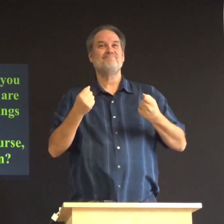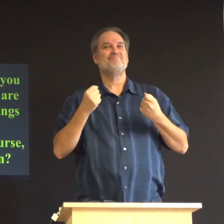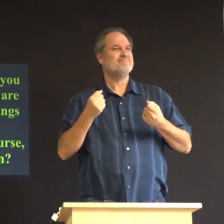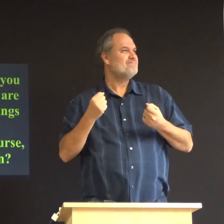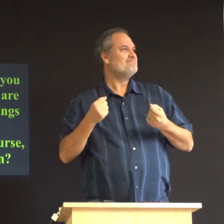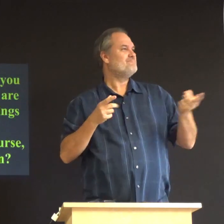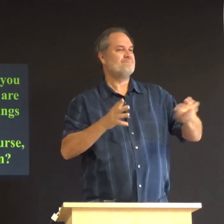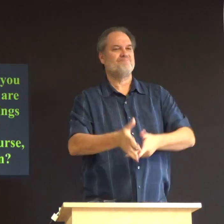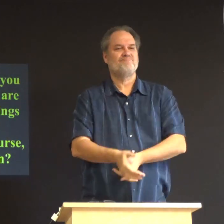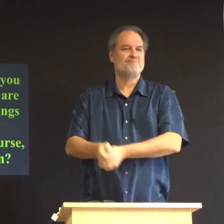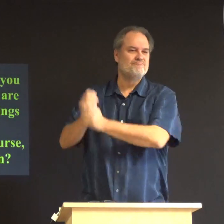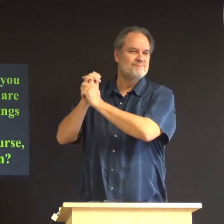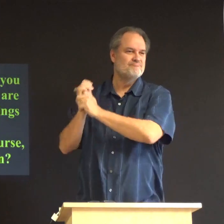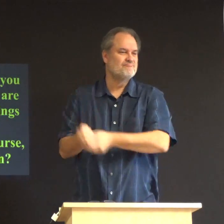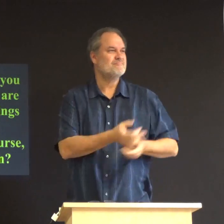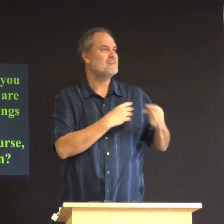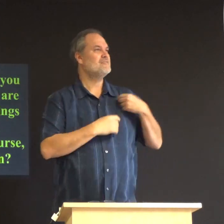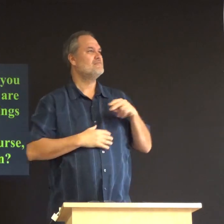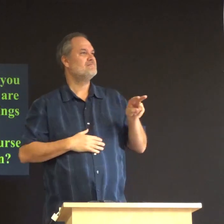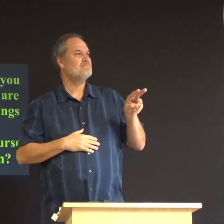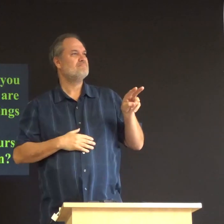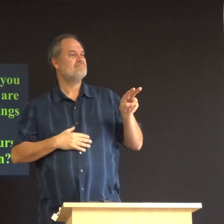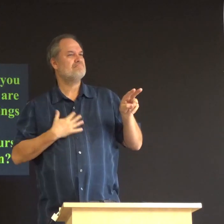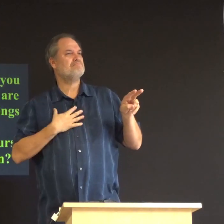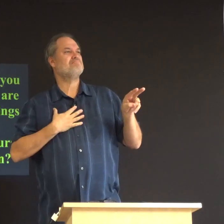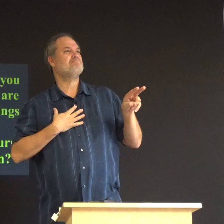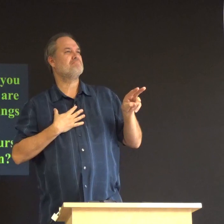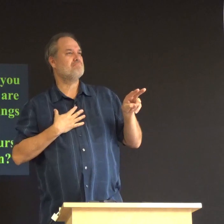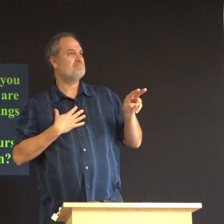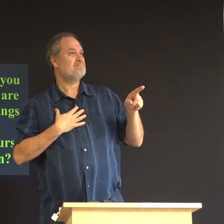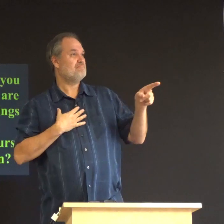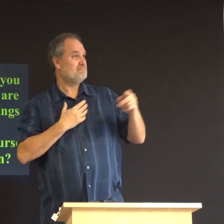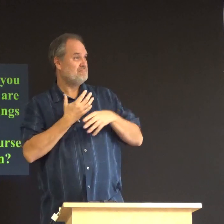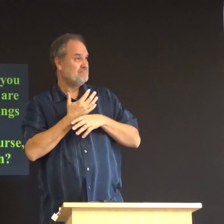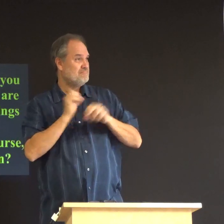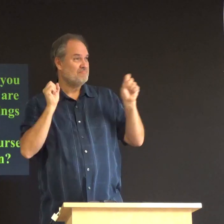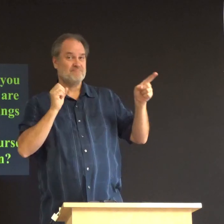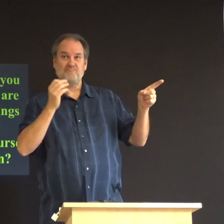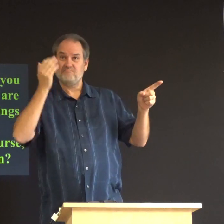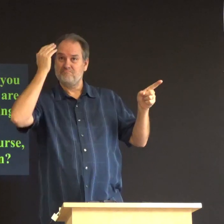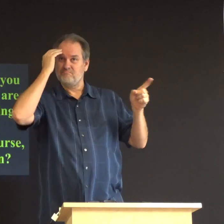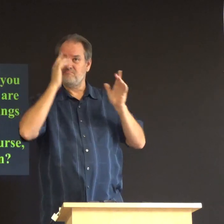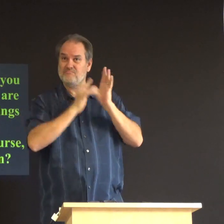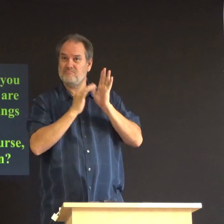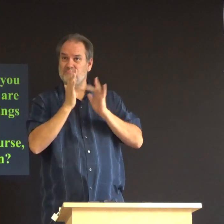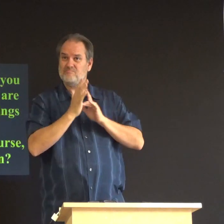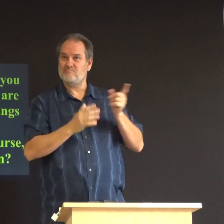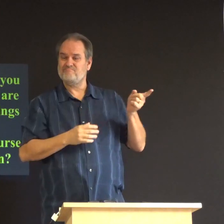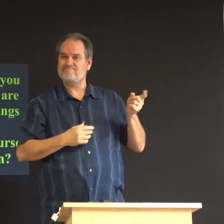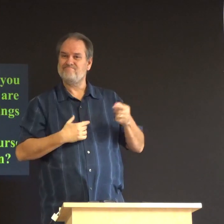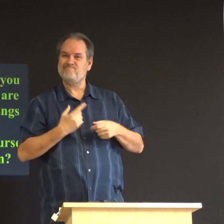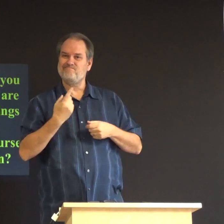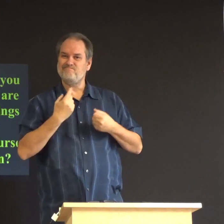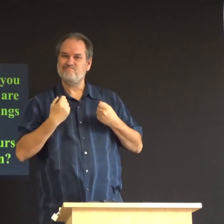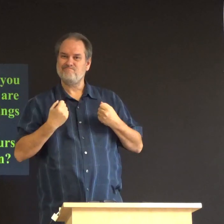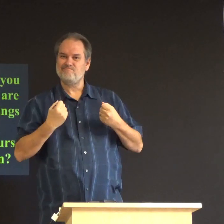You know, see people out in the golf course or whatever, and wonder if they're saved. Did they know